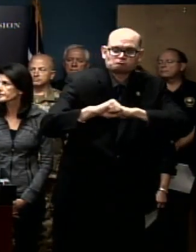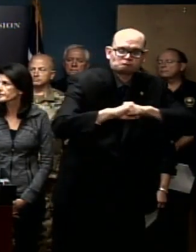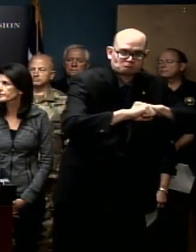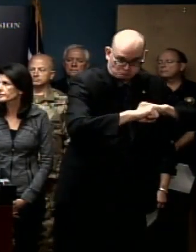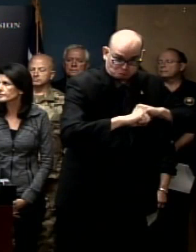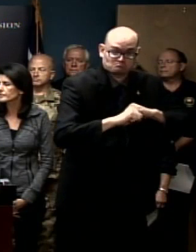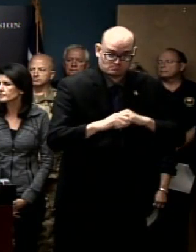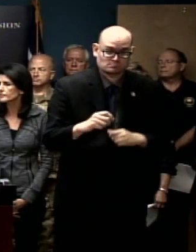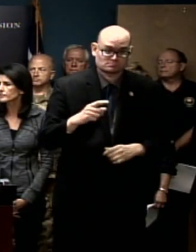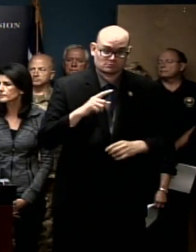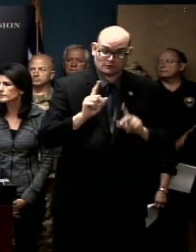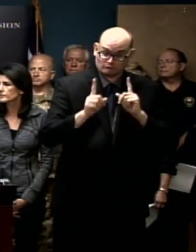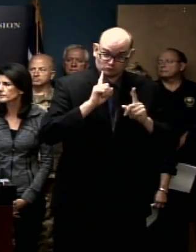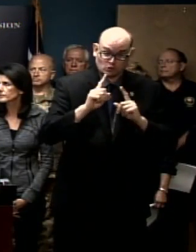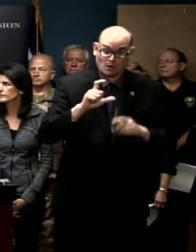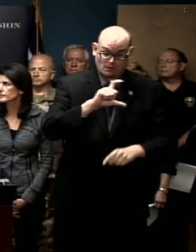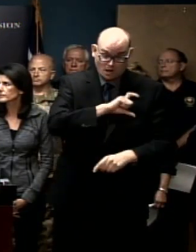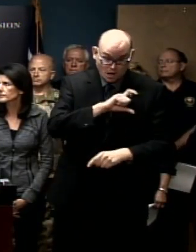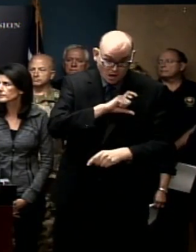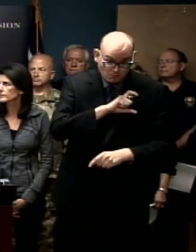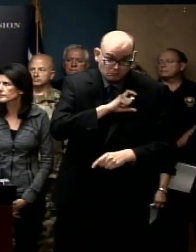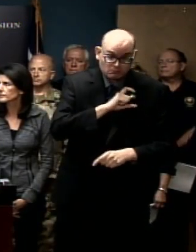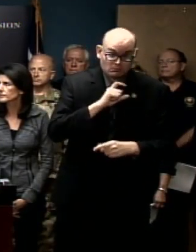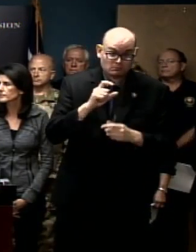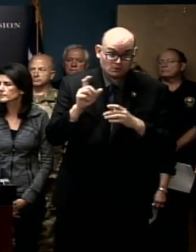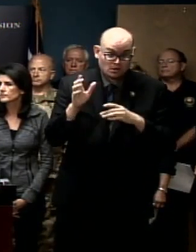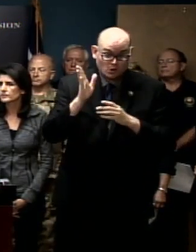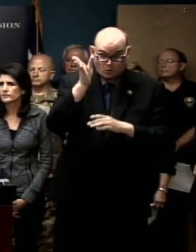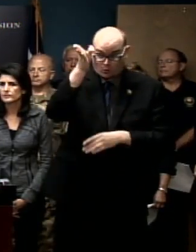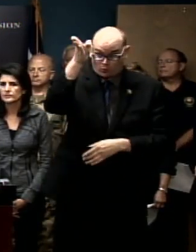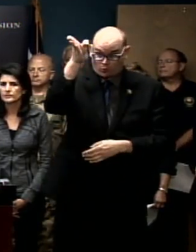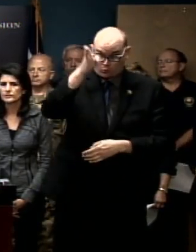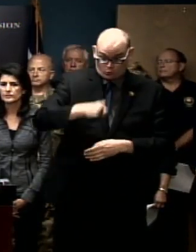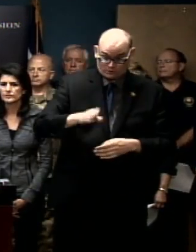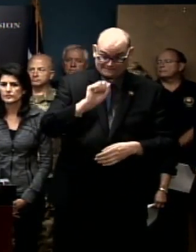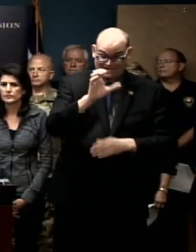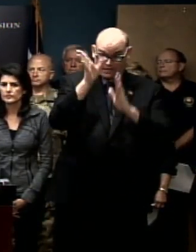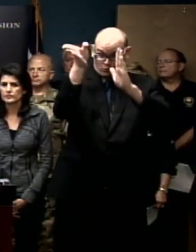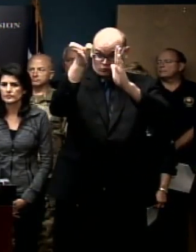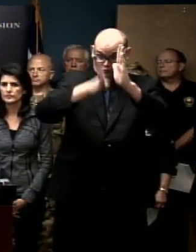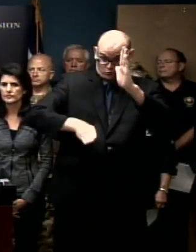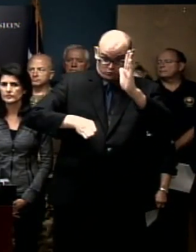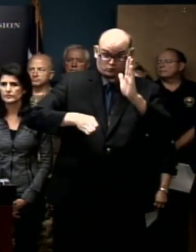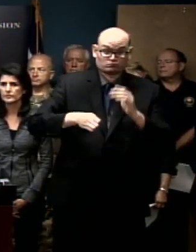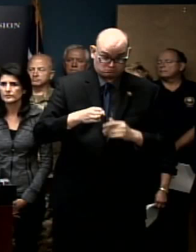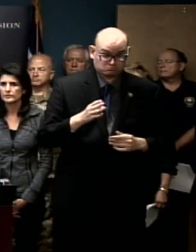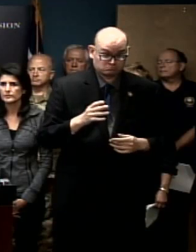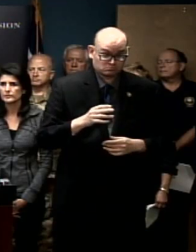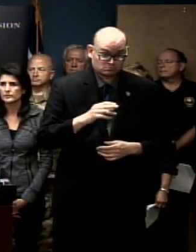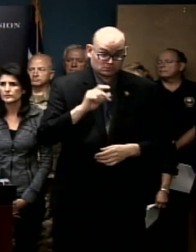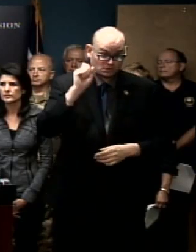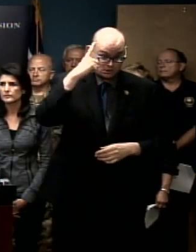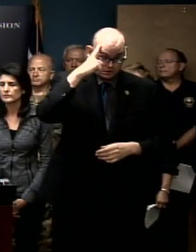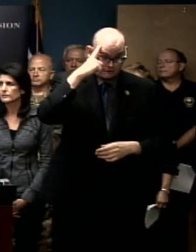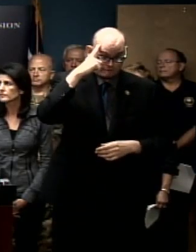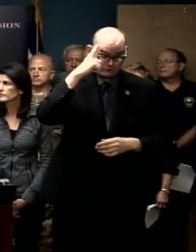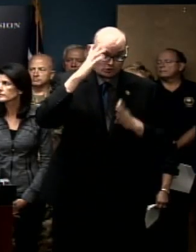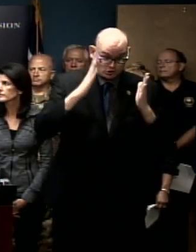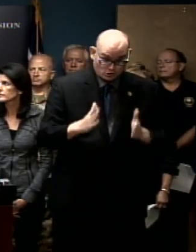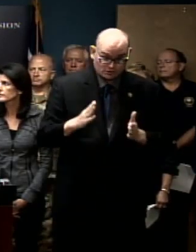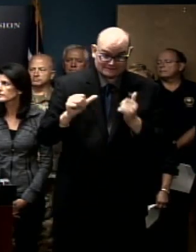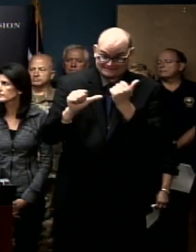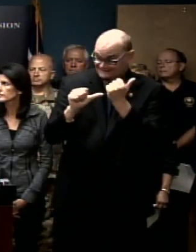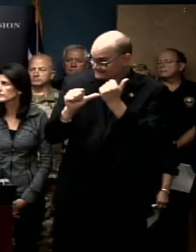sheriffs along the coastal region, along with the chiefs. Again, as both the governor and Secretary Hall have